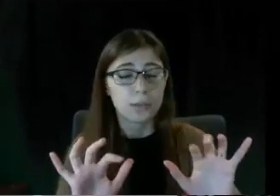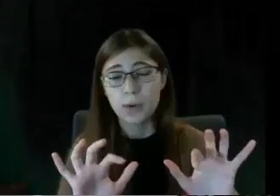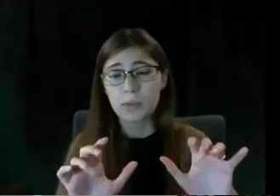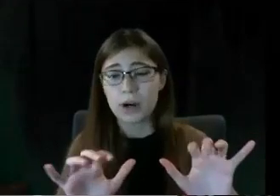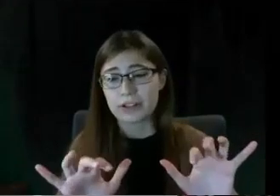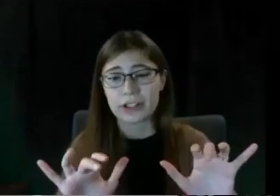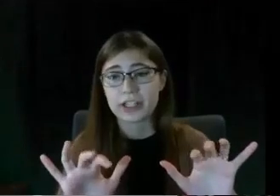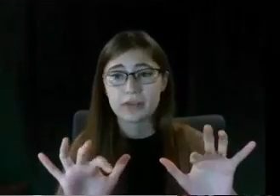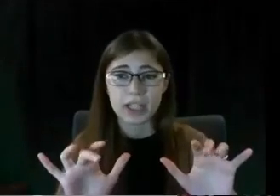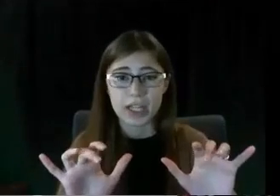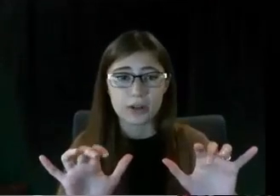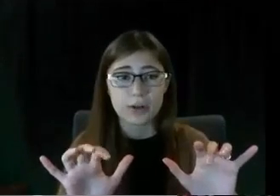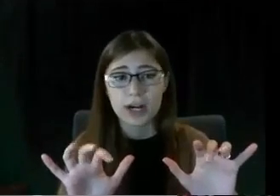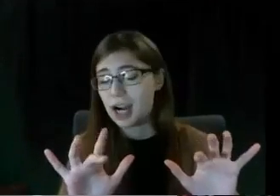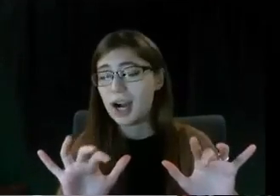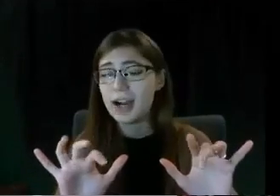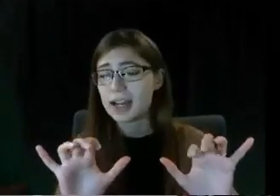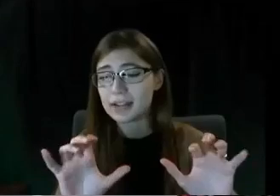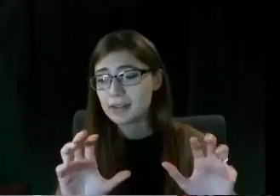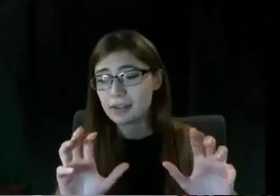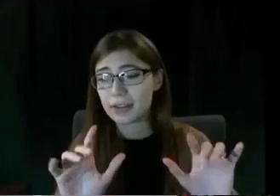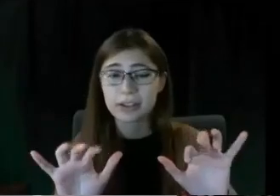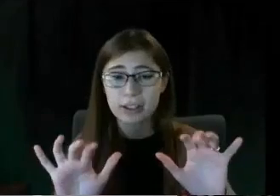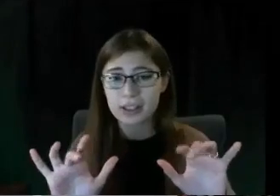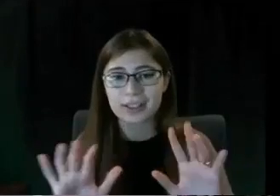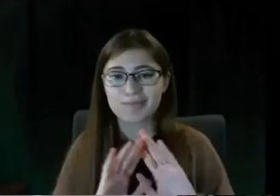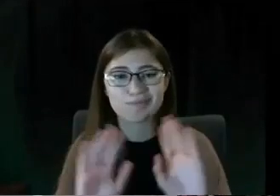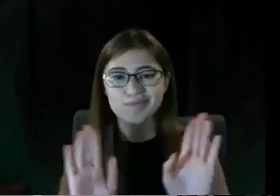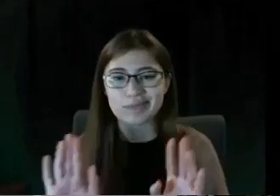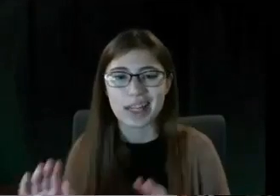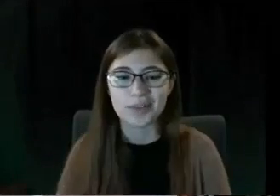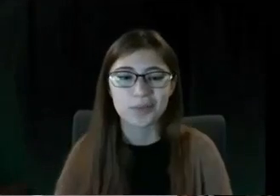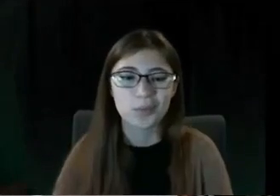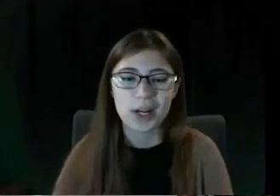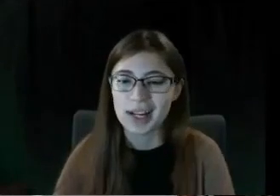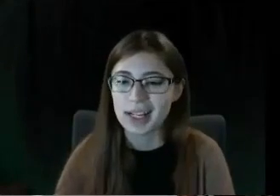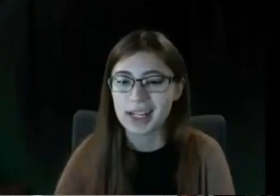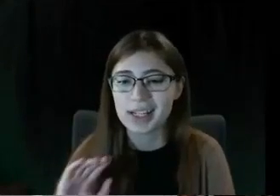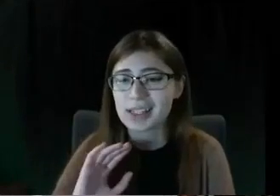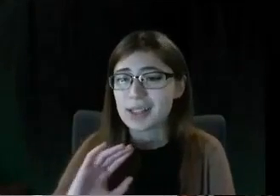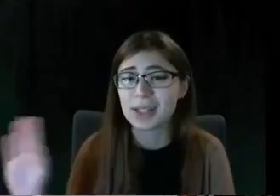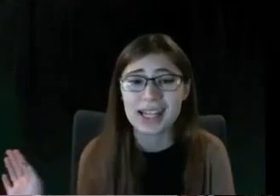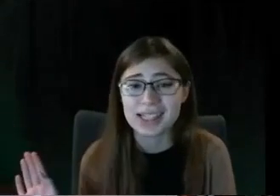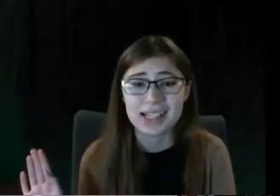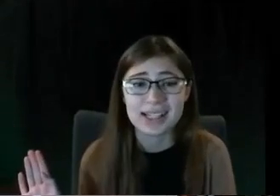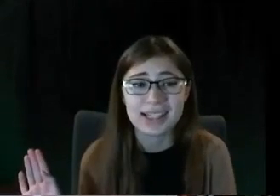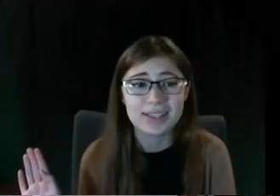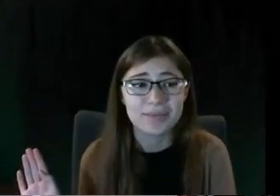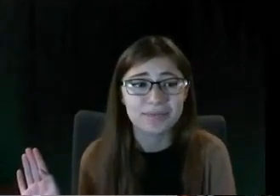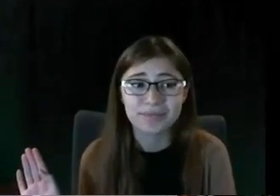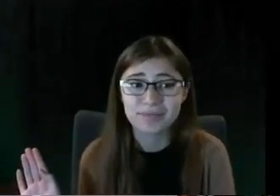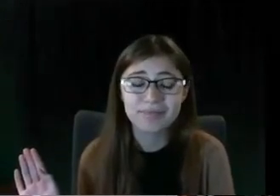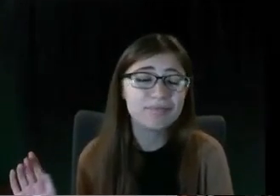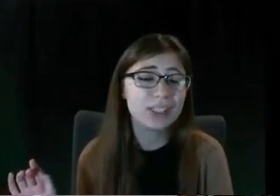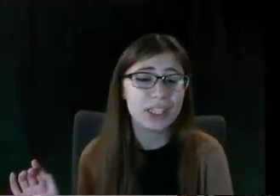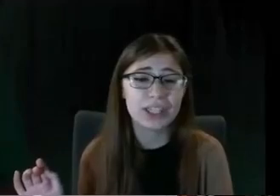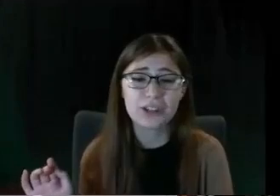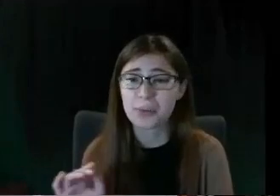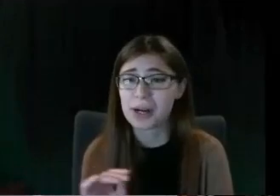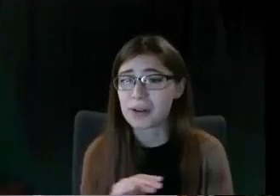when watching the video, no, we're not gonna do any essays. You're welcome